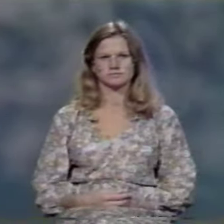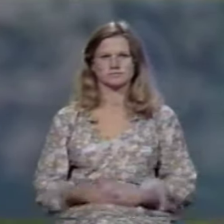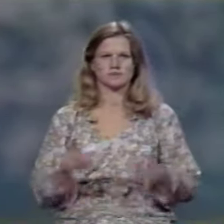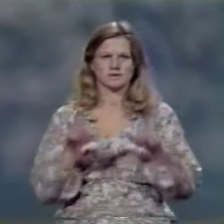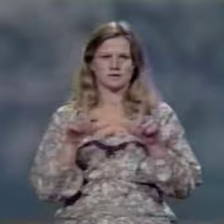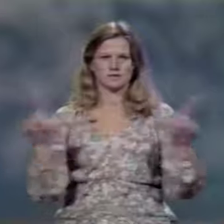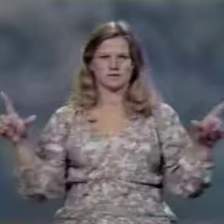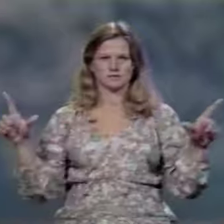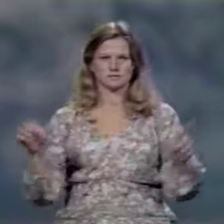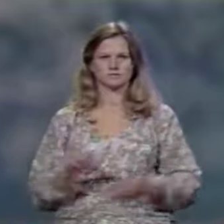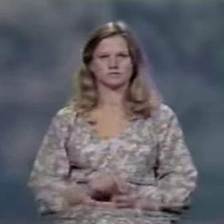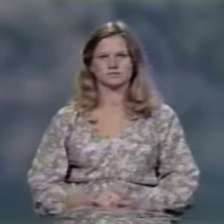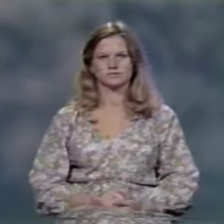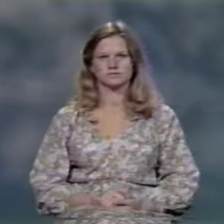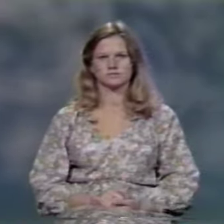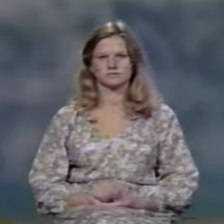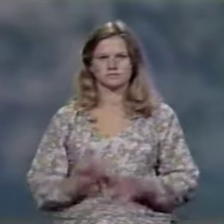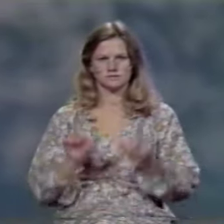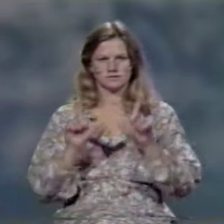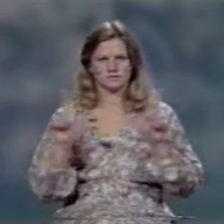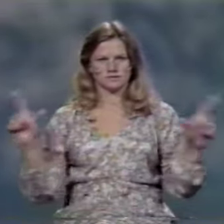Language. Language.